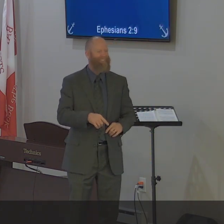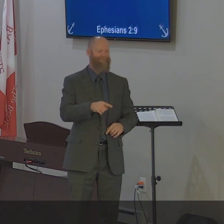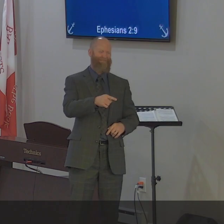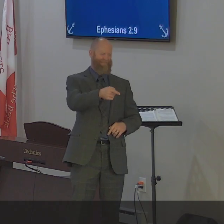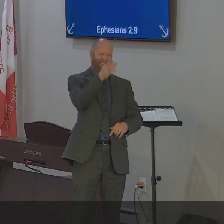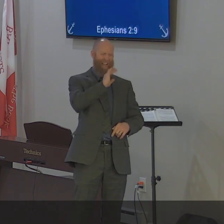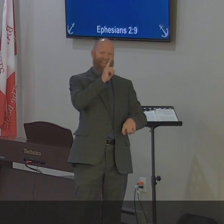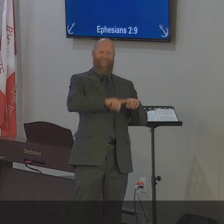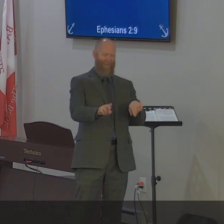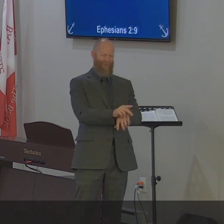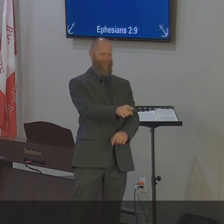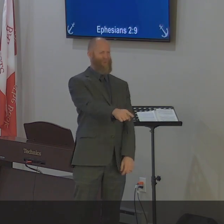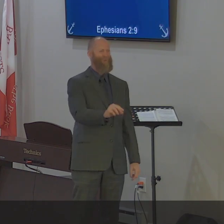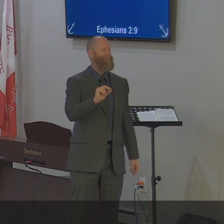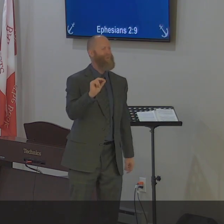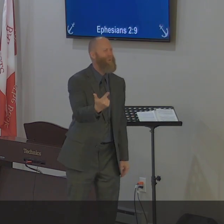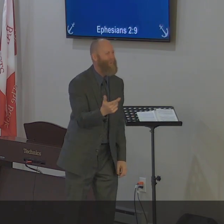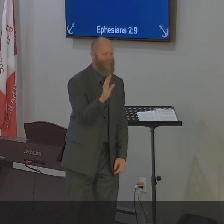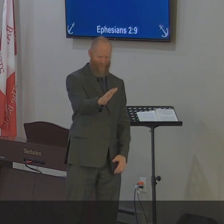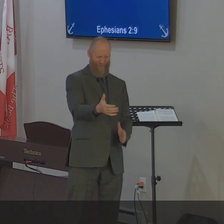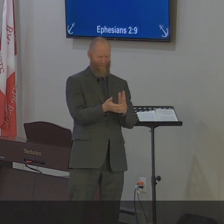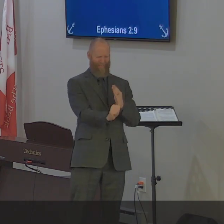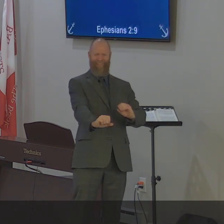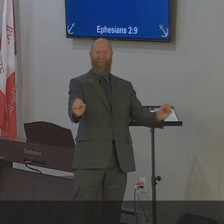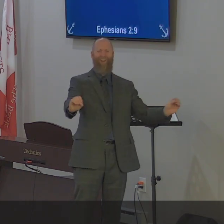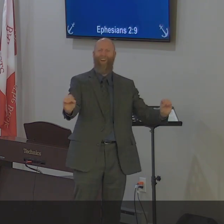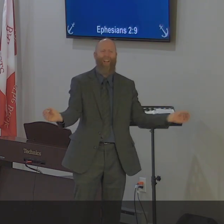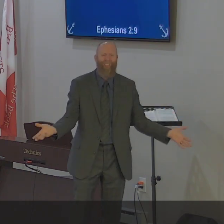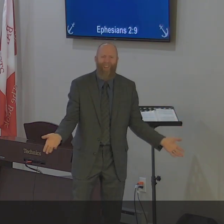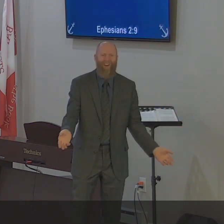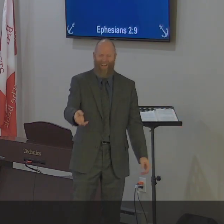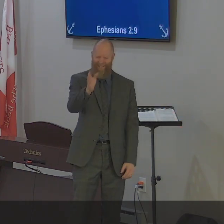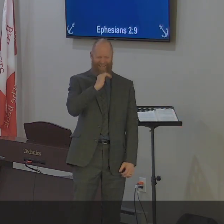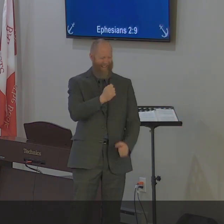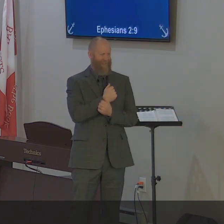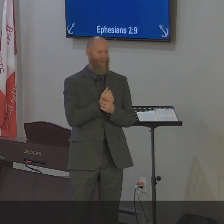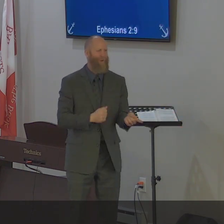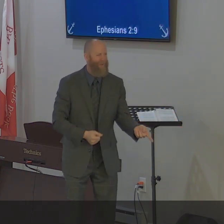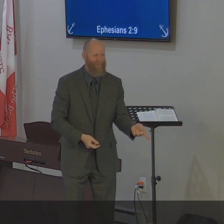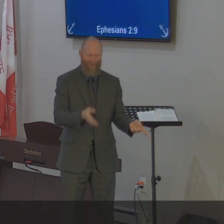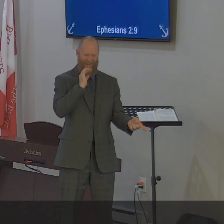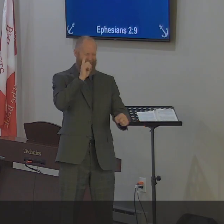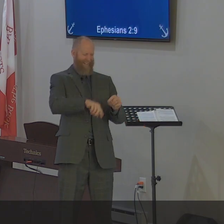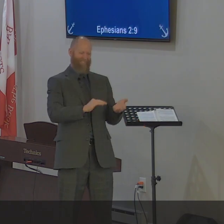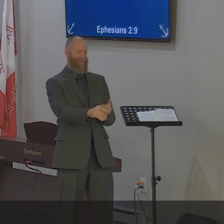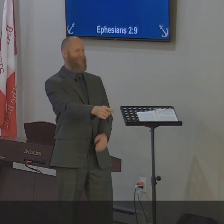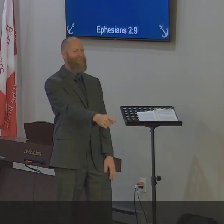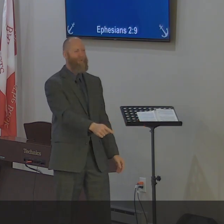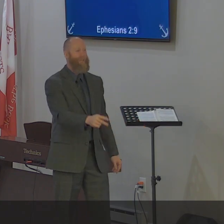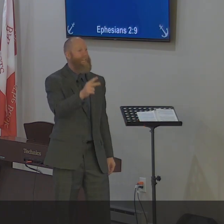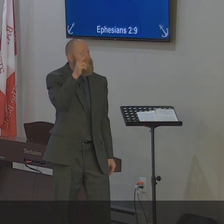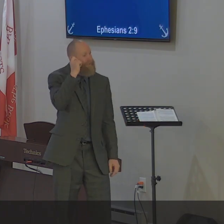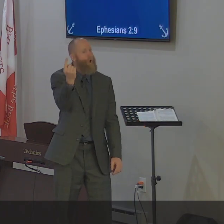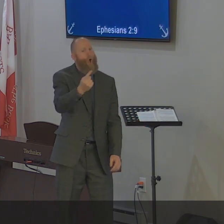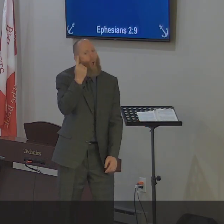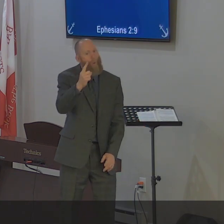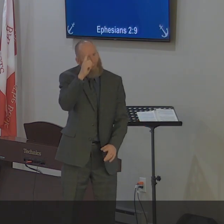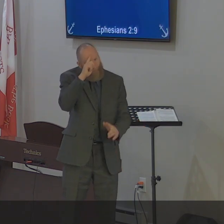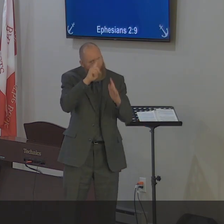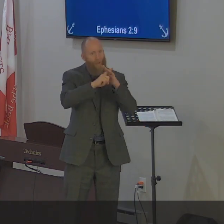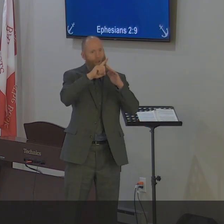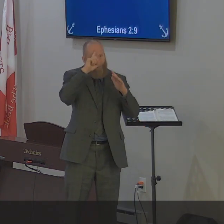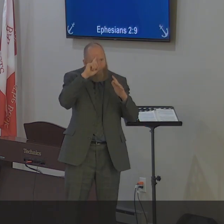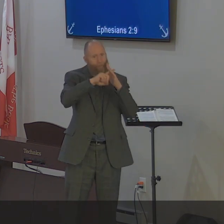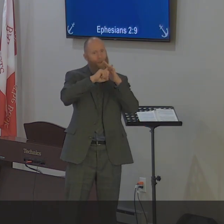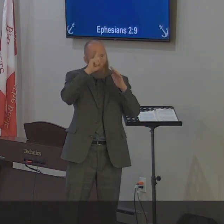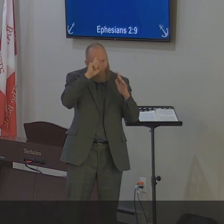you, that God can't forgive you, that God doesn't have the power to forgive you. The devil is going to hurl fiery